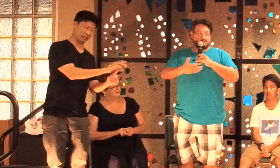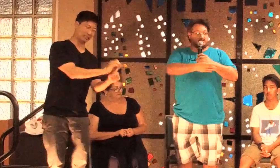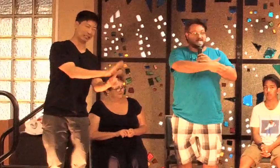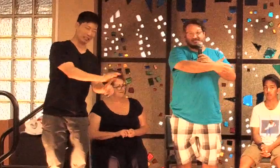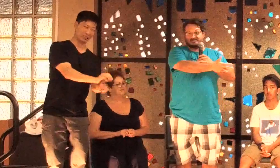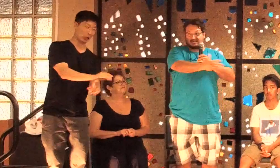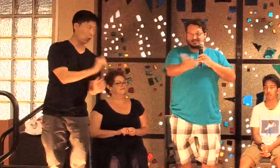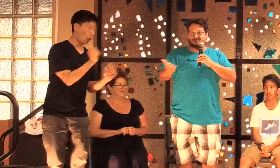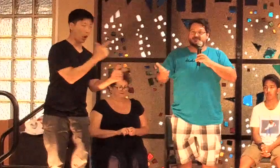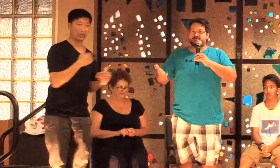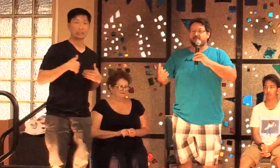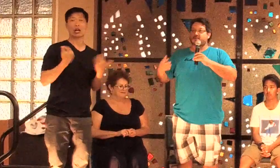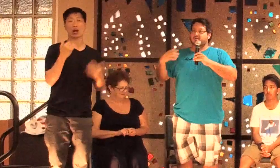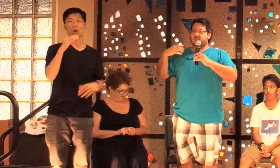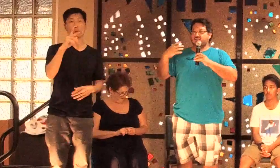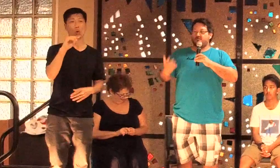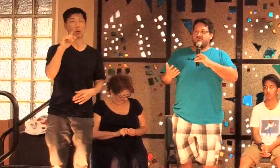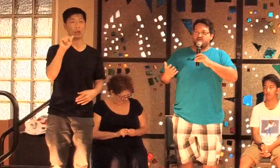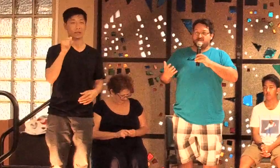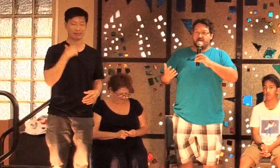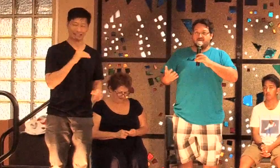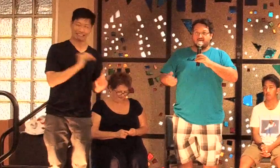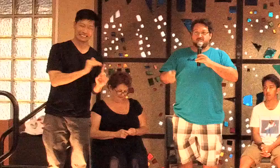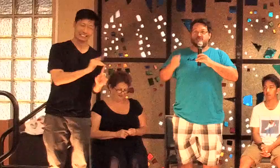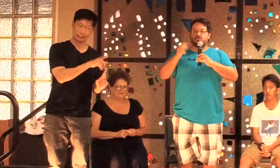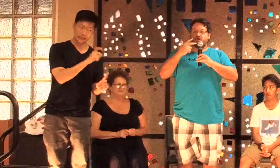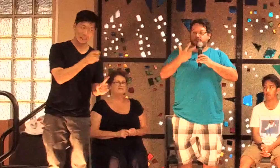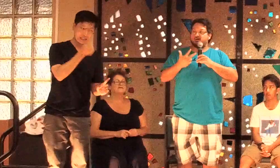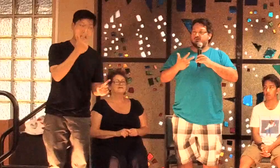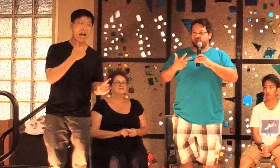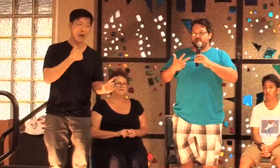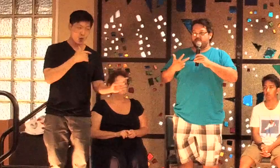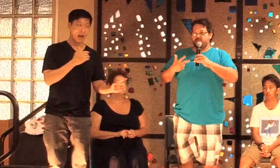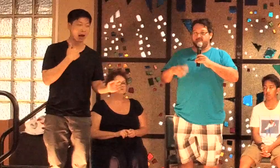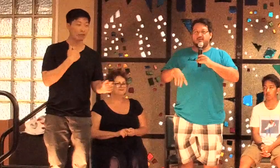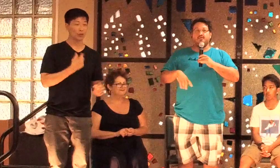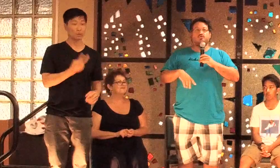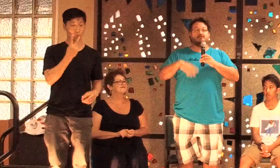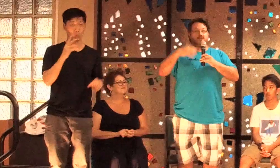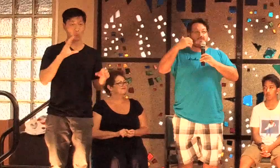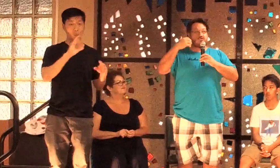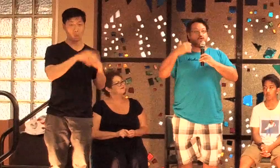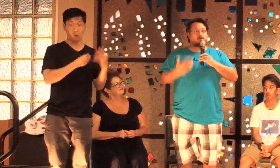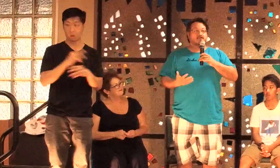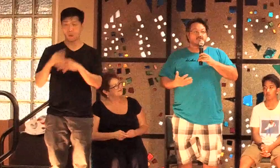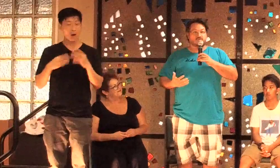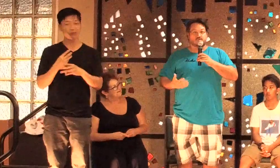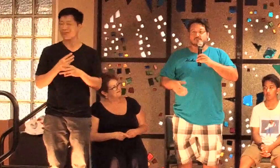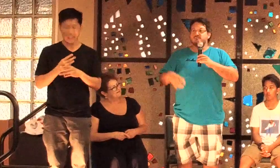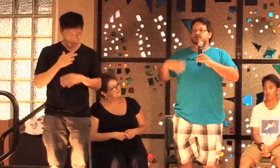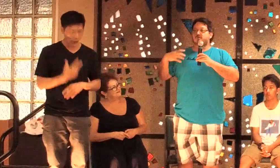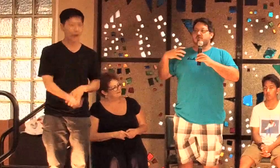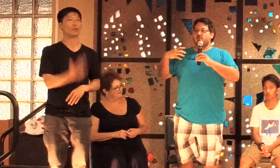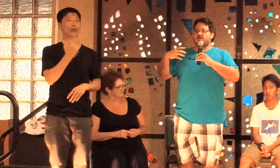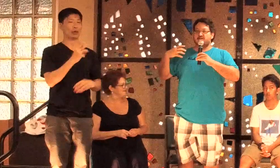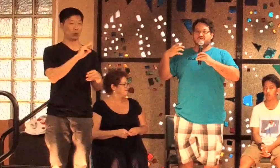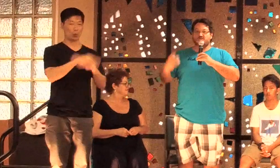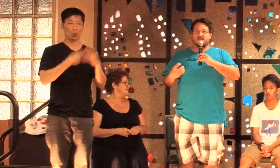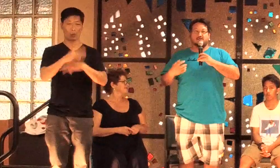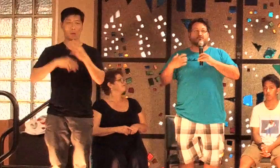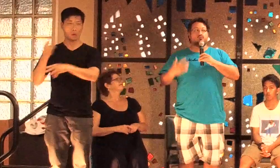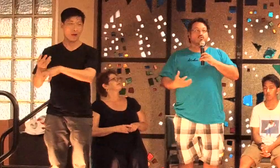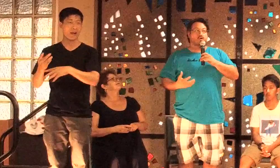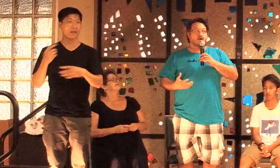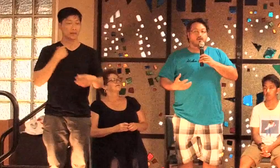CODA to especially these kids. Get them to understand that there's a third part of you. You develop that third part of you, you get